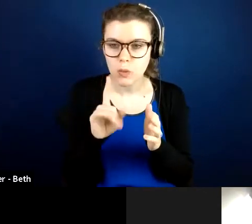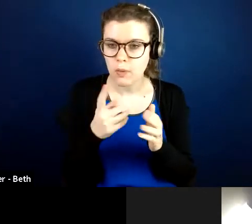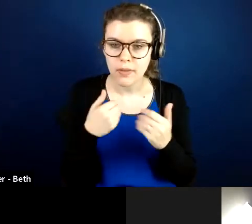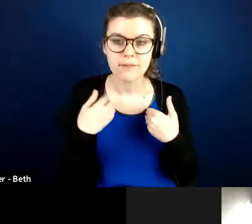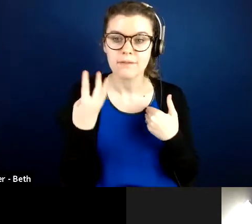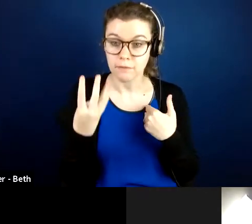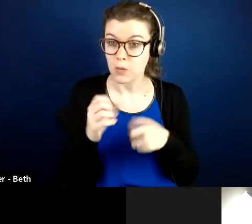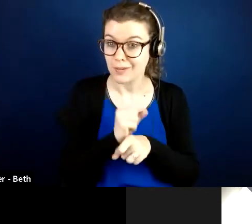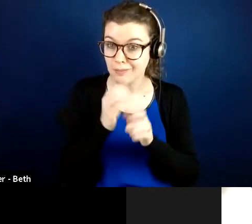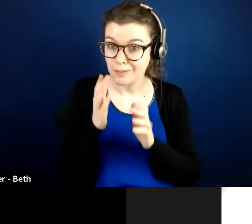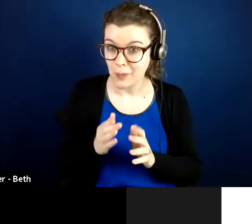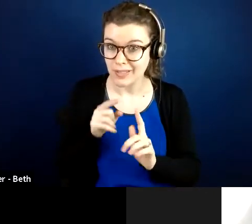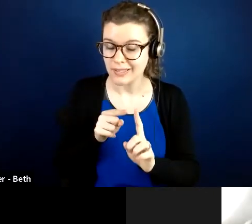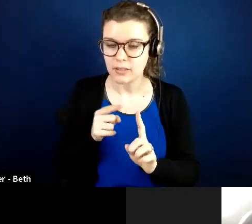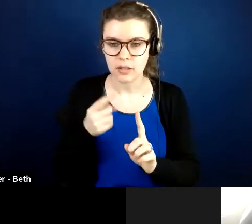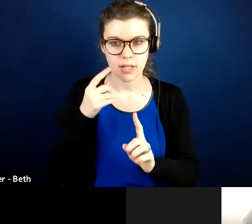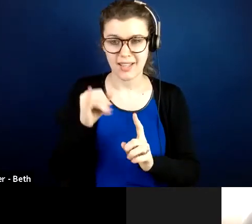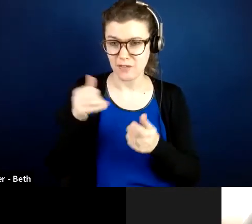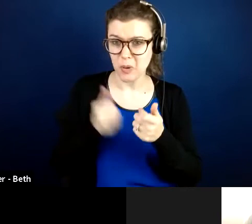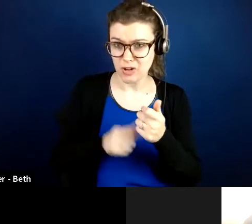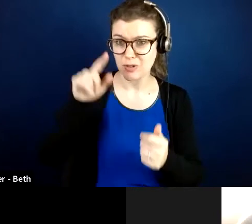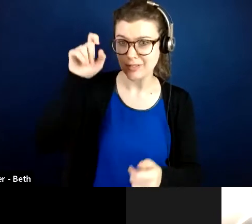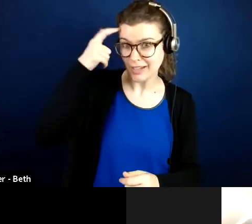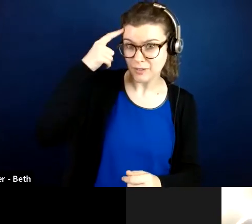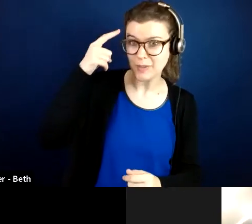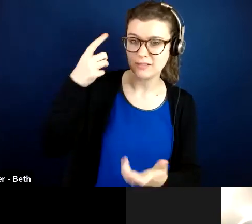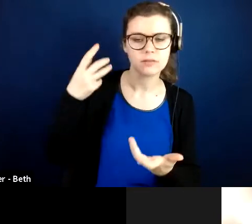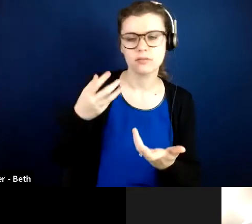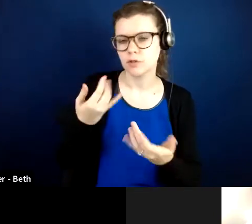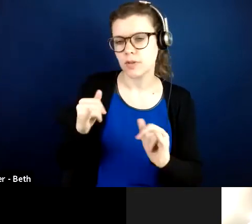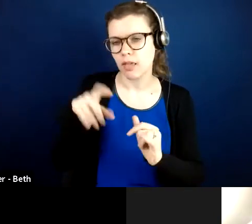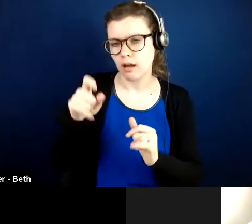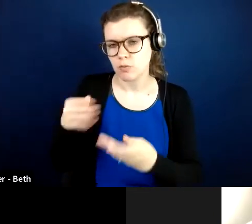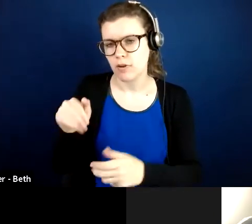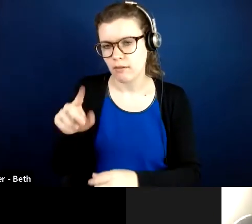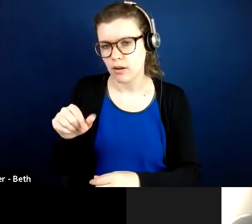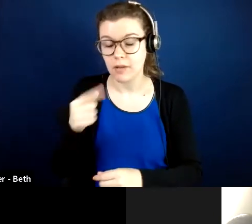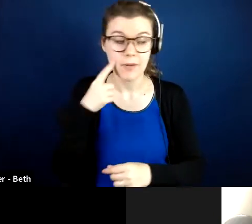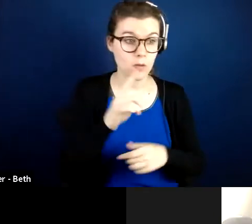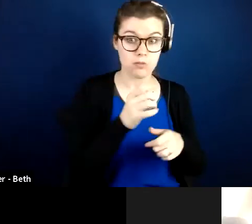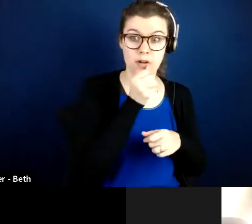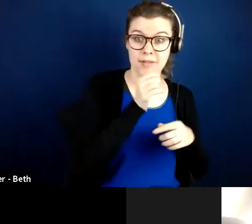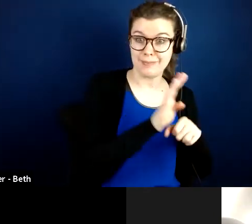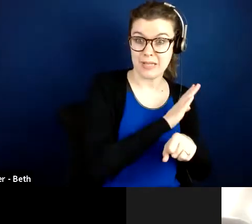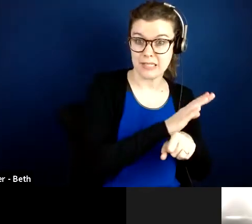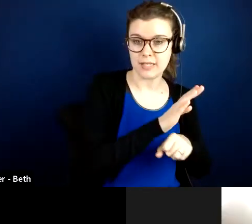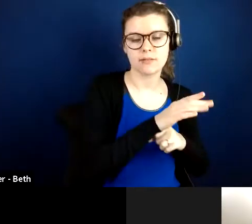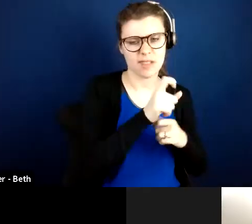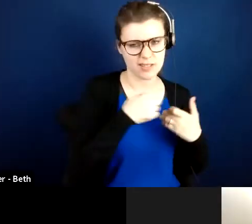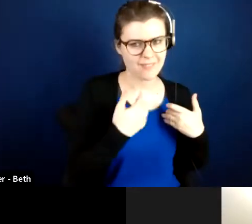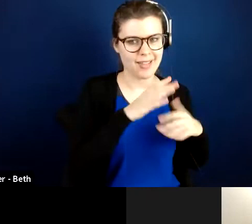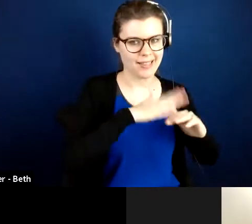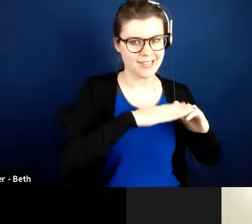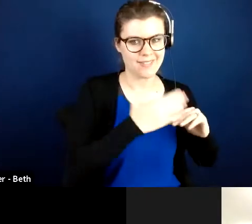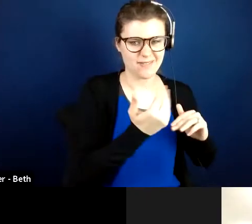you have responsibilities. But for private employers, you have to have at least 15 employees. So that might have been a little bit